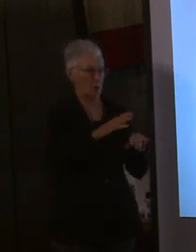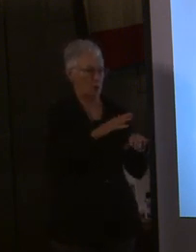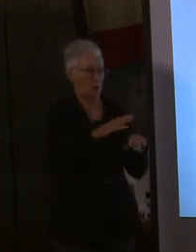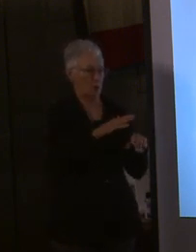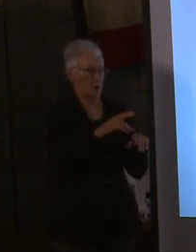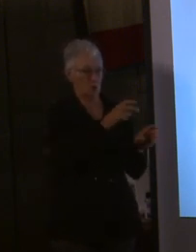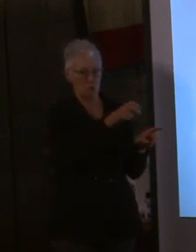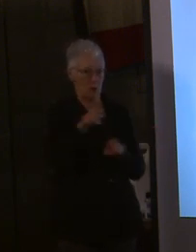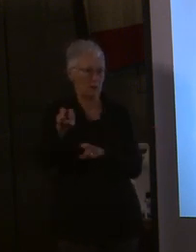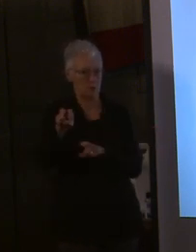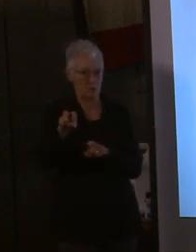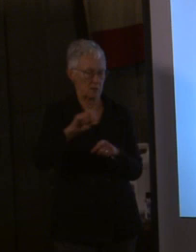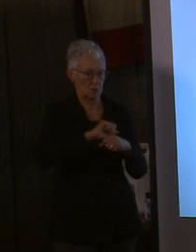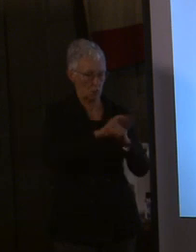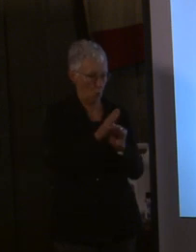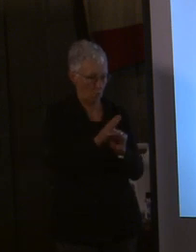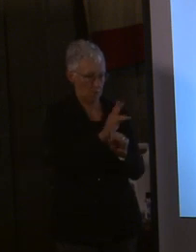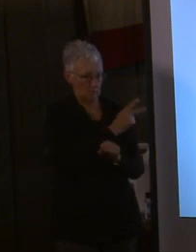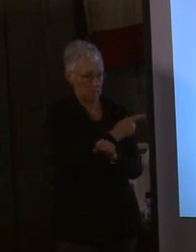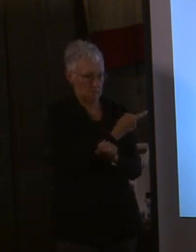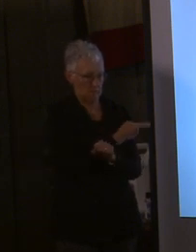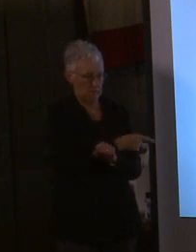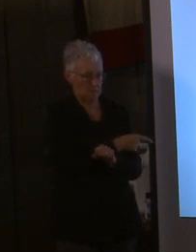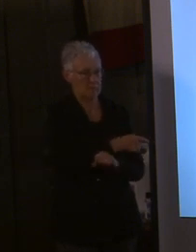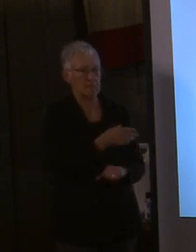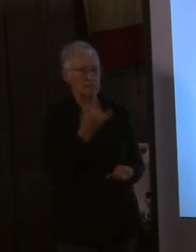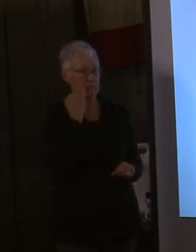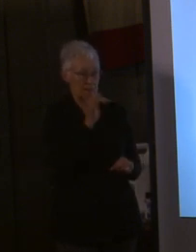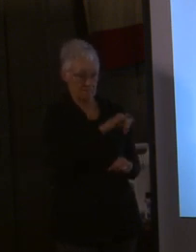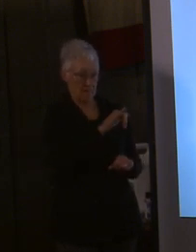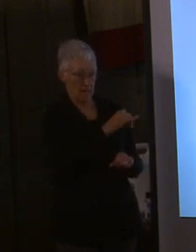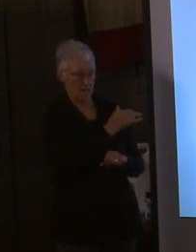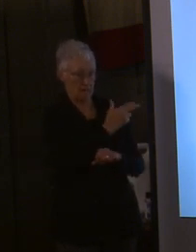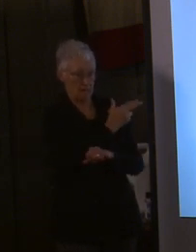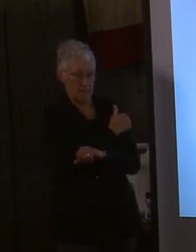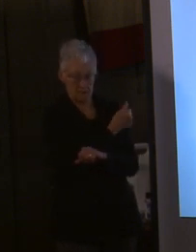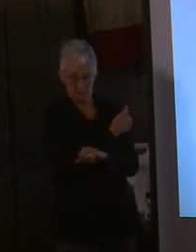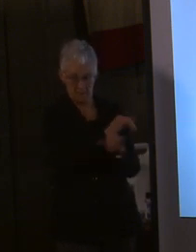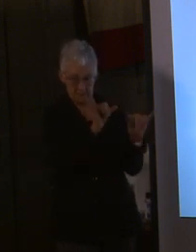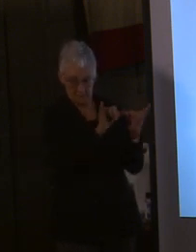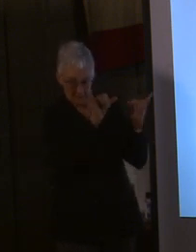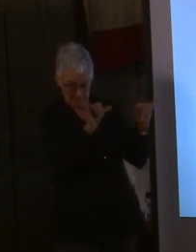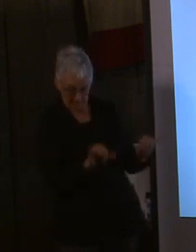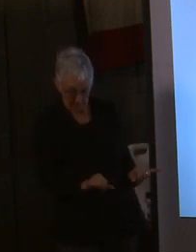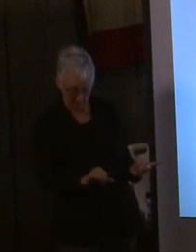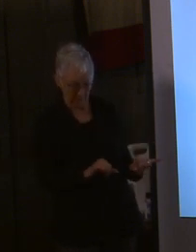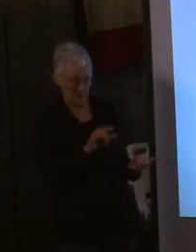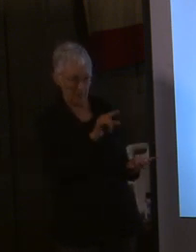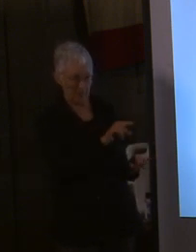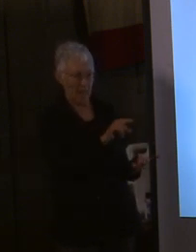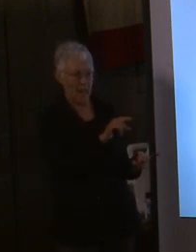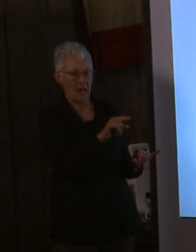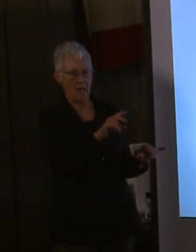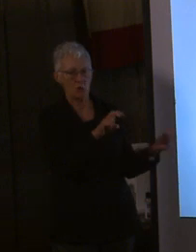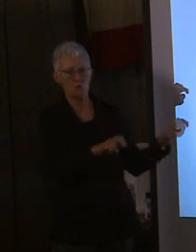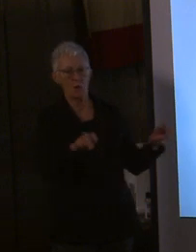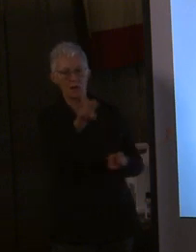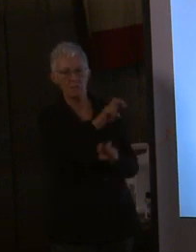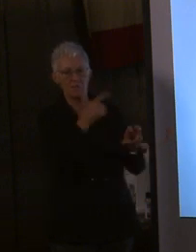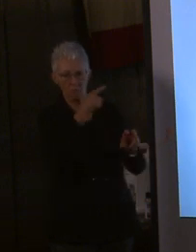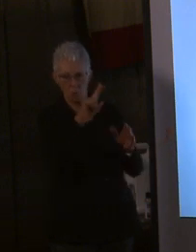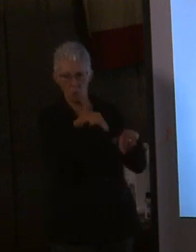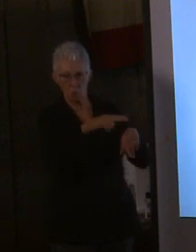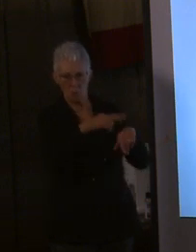the coronavirus patients they've got. If they've got a hospital system and they're, as part of the normal course of business, just transferring patients around, that is fine.